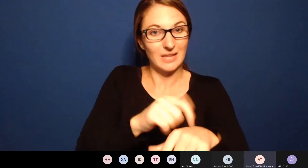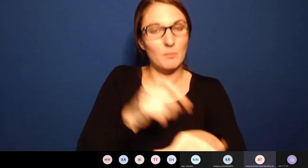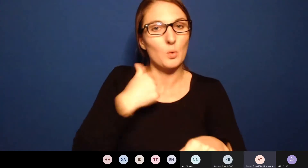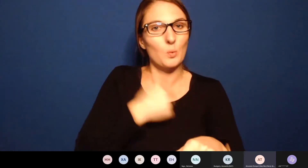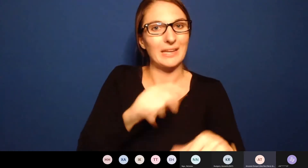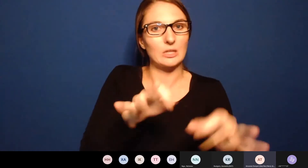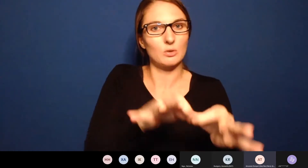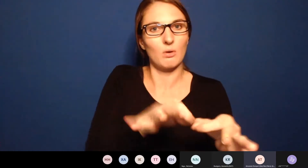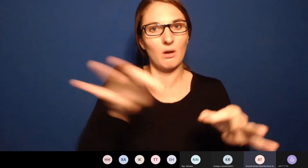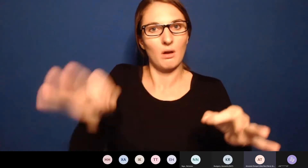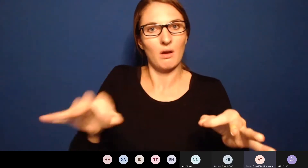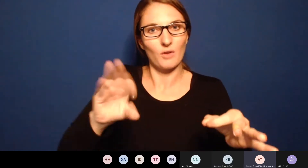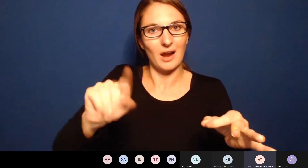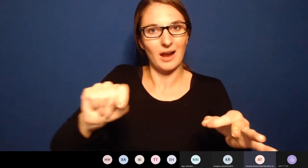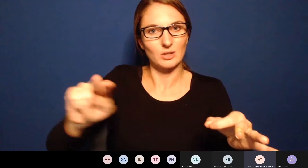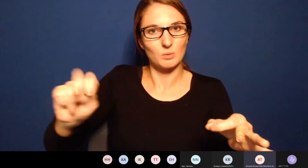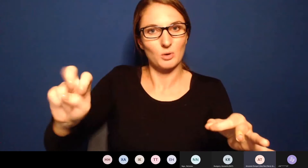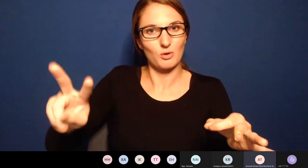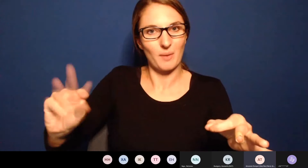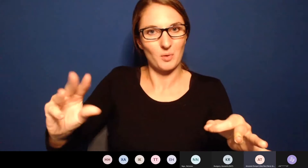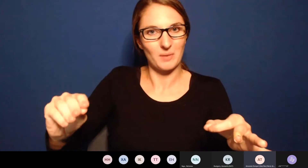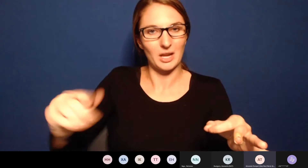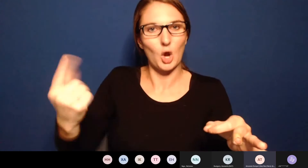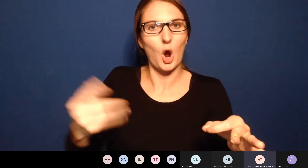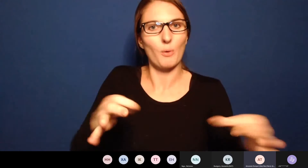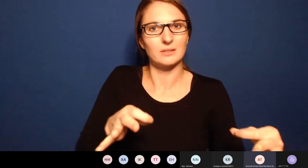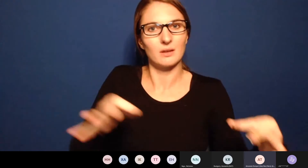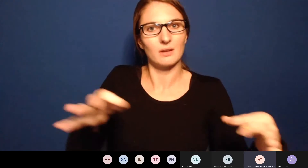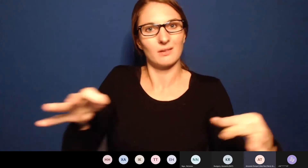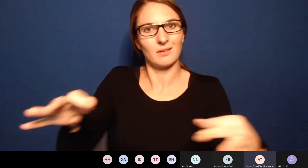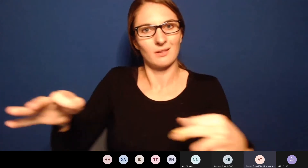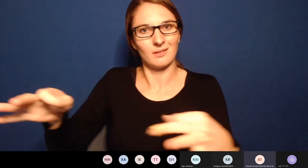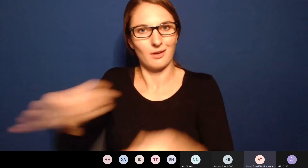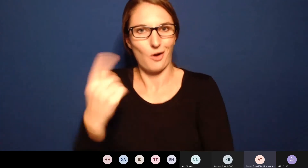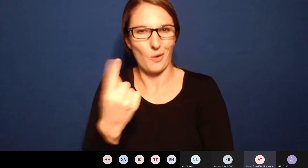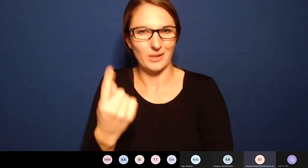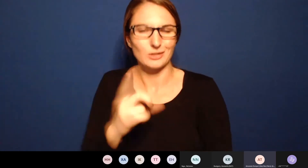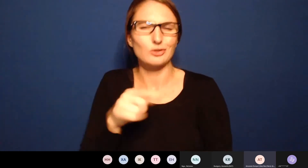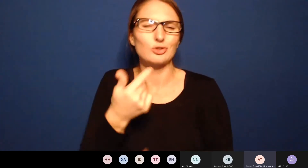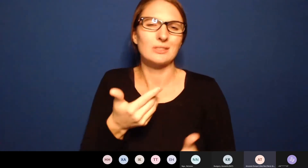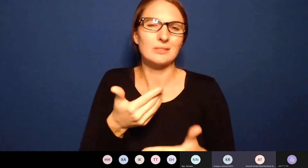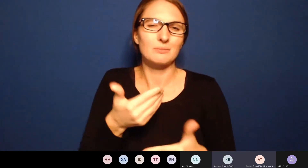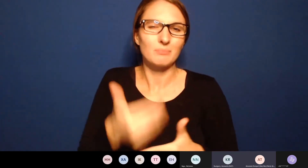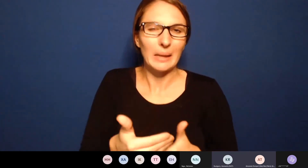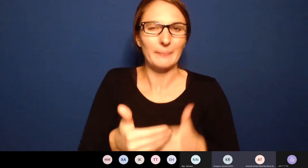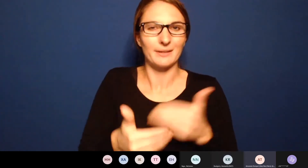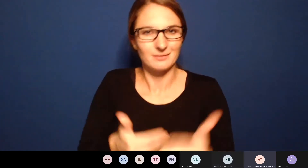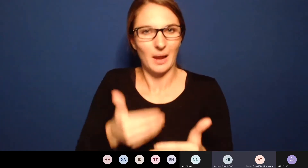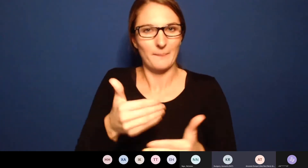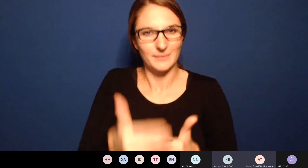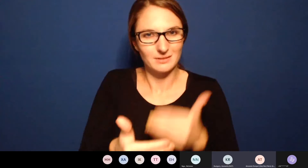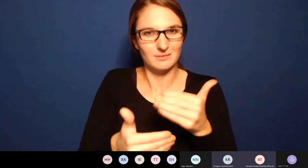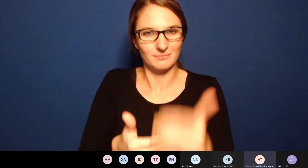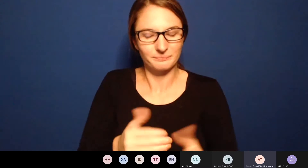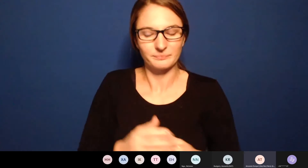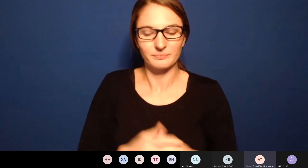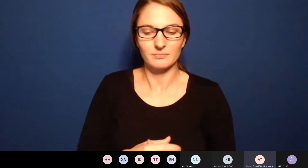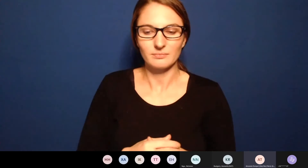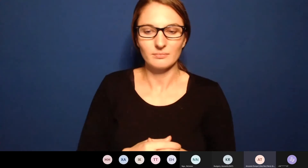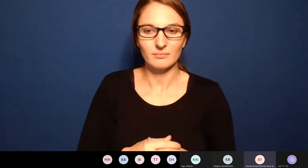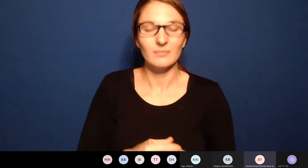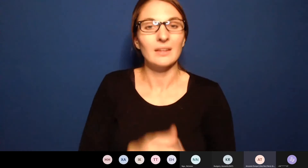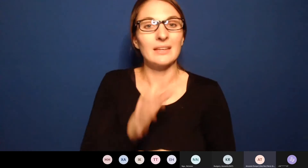you know, for October and November, and just take baby steps. So maybe we can, instead of having